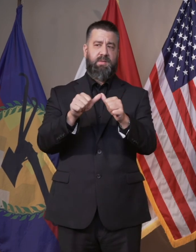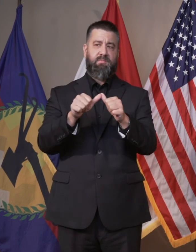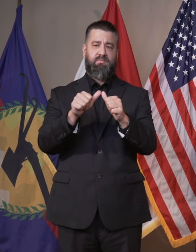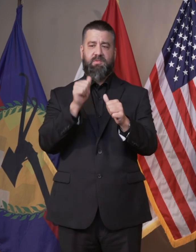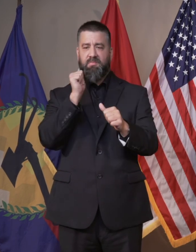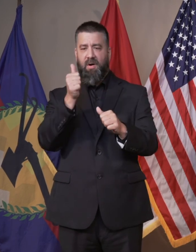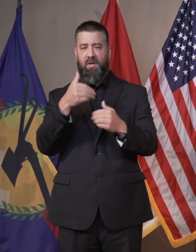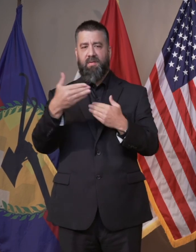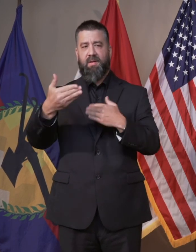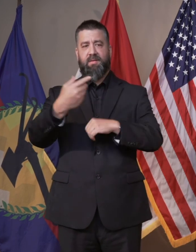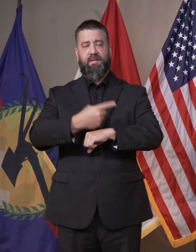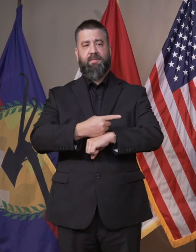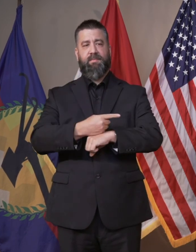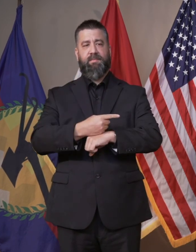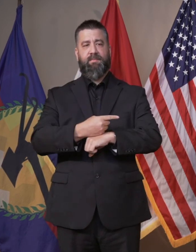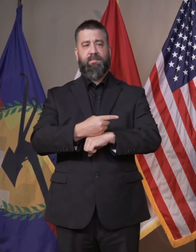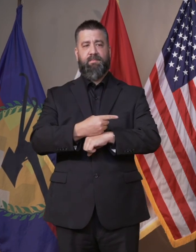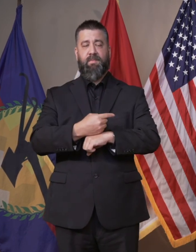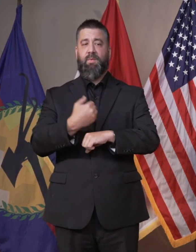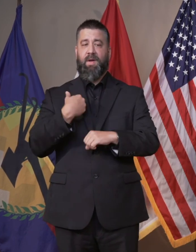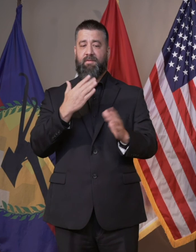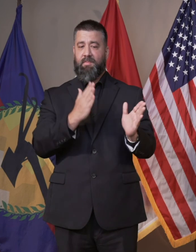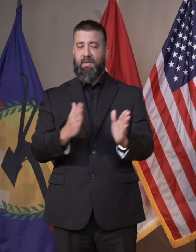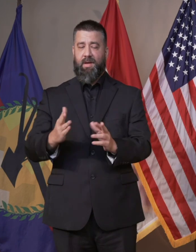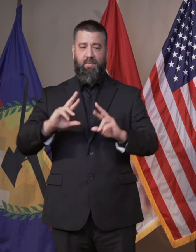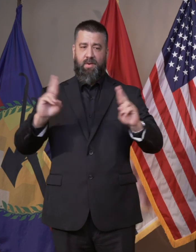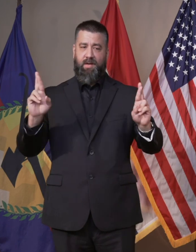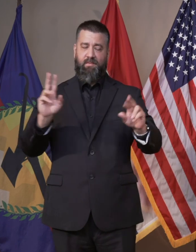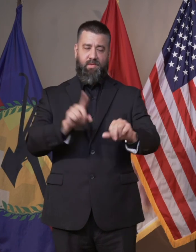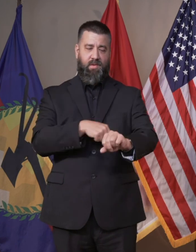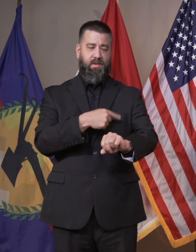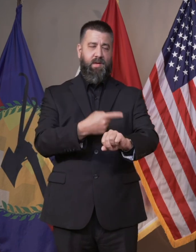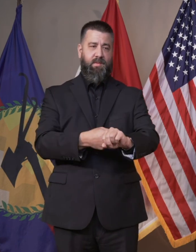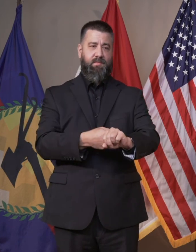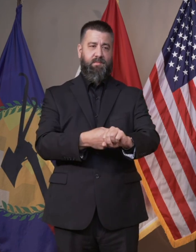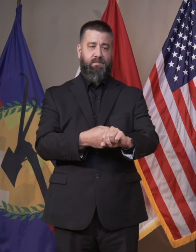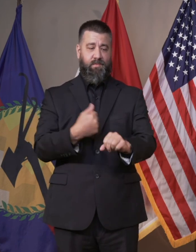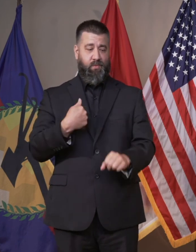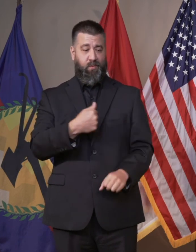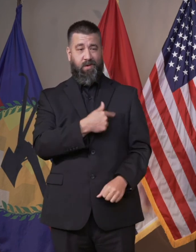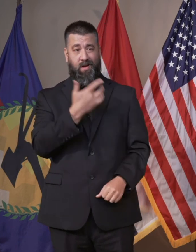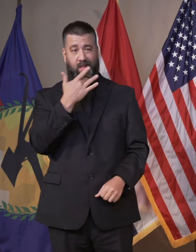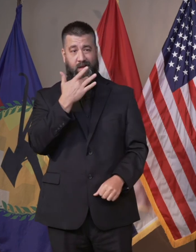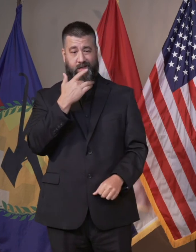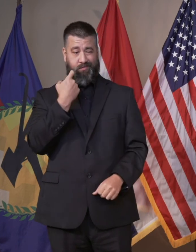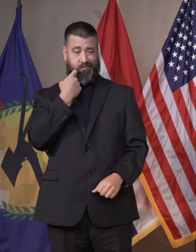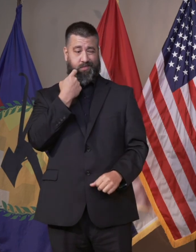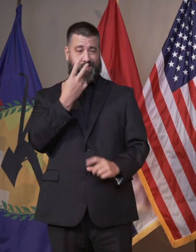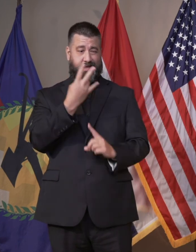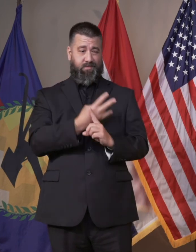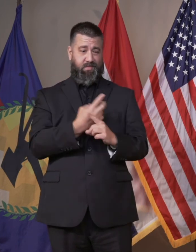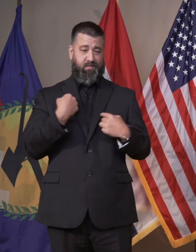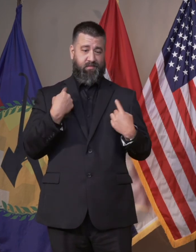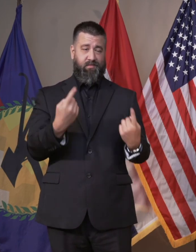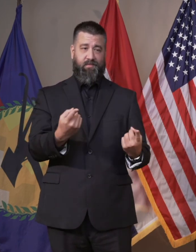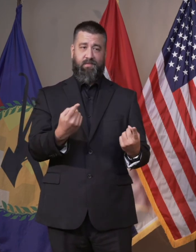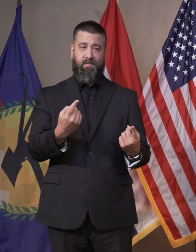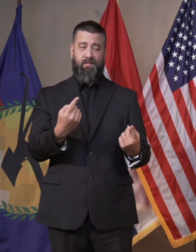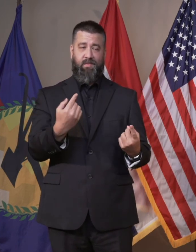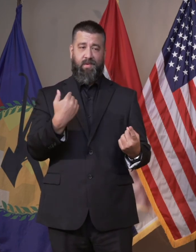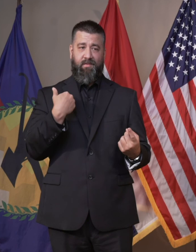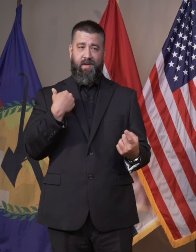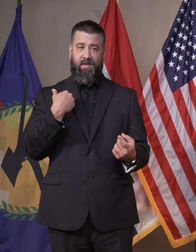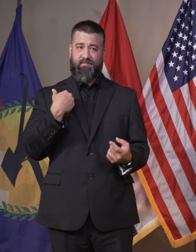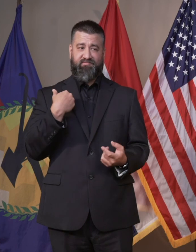a response plan ready for a long time, and we were lucky over the past 7 months. We've had very